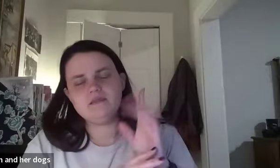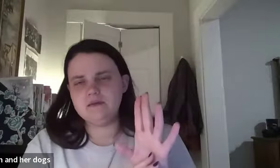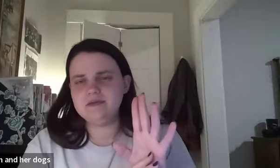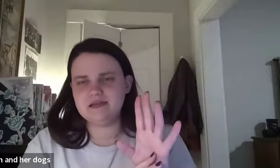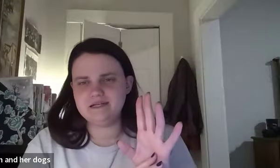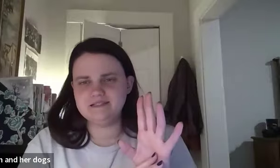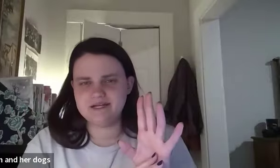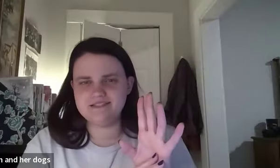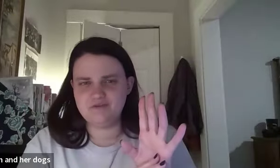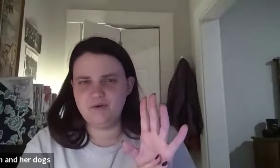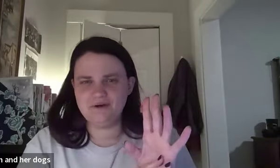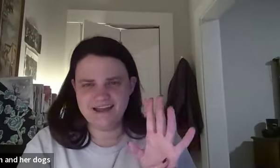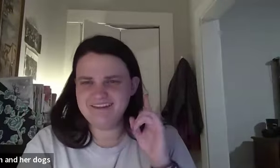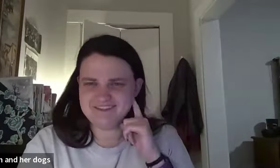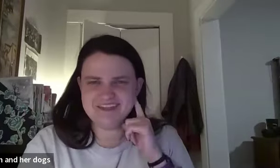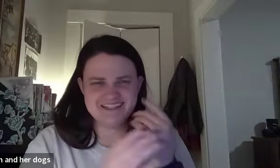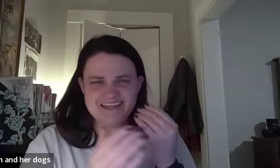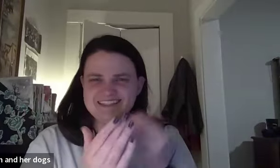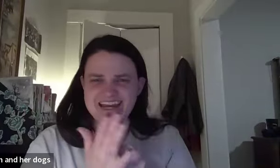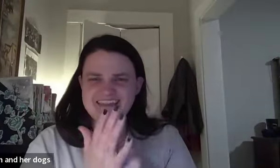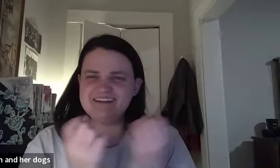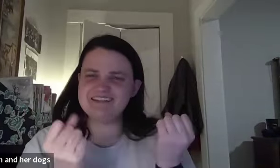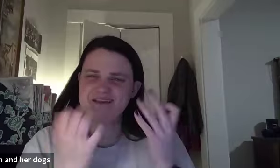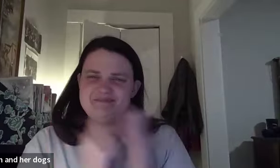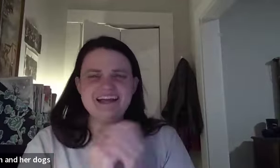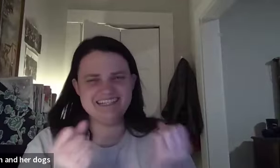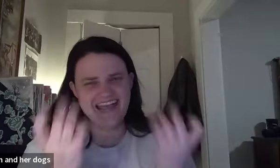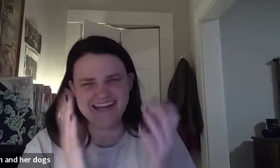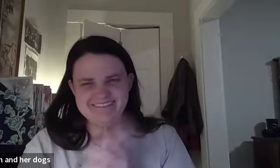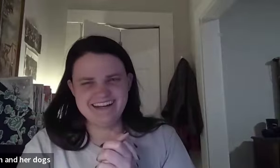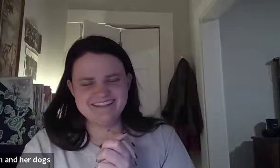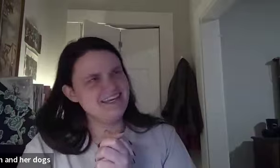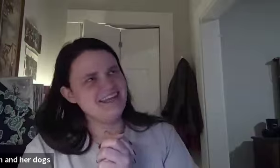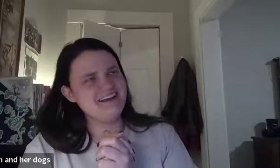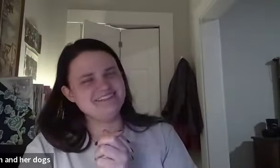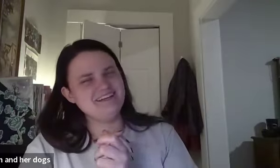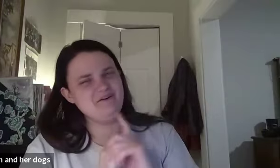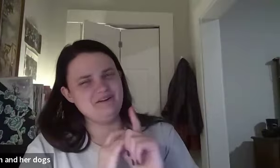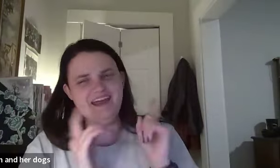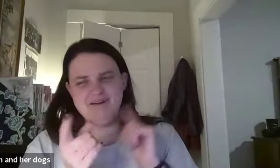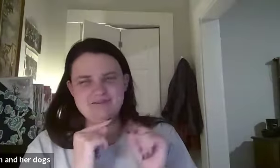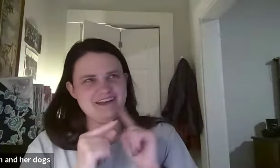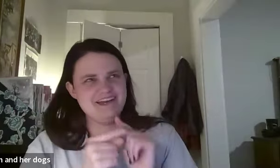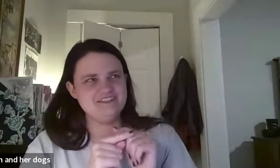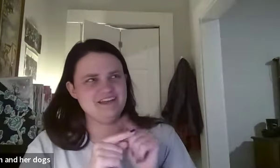let me sign it to myself. Hold on. I have to think because I said it and then I was like, wait a minute, I did add it when I said it. And I was like, hold on, how do I actually sign